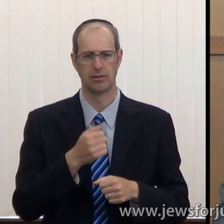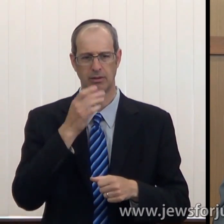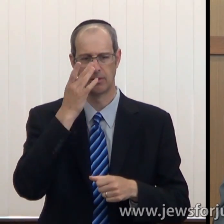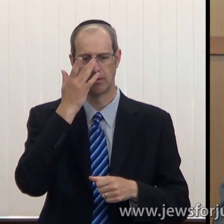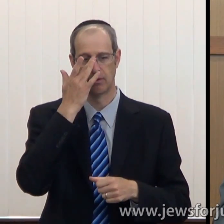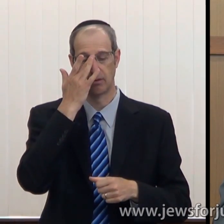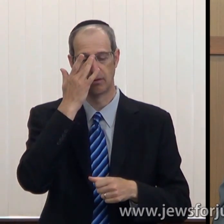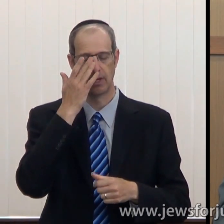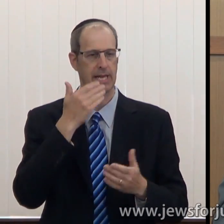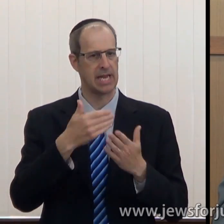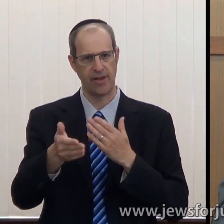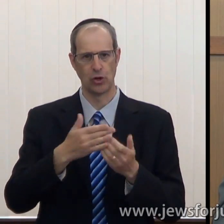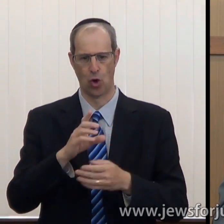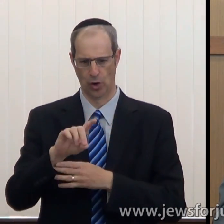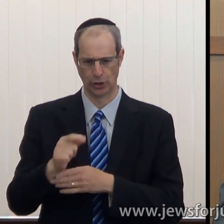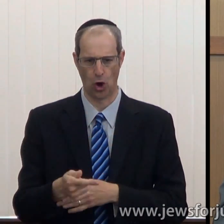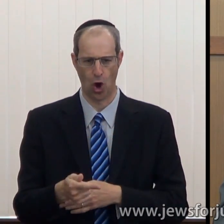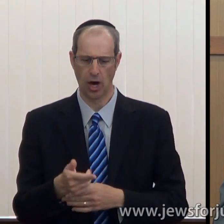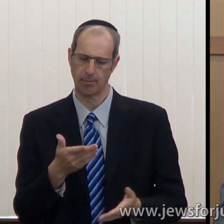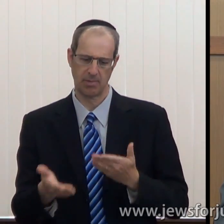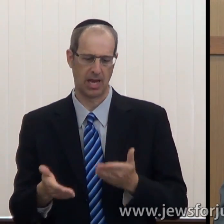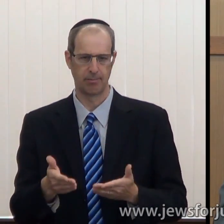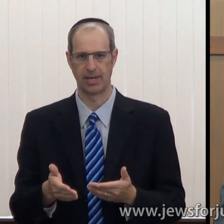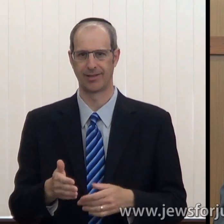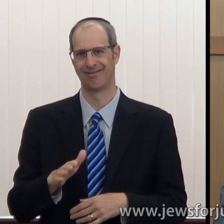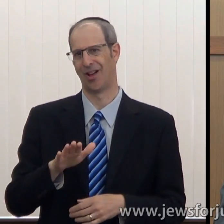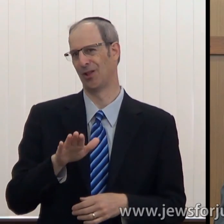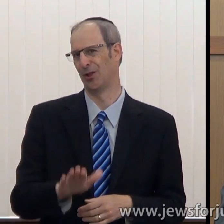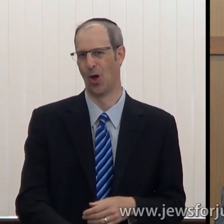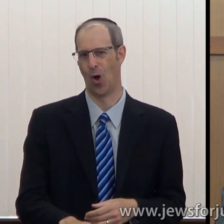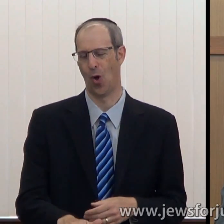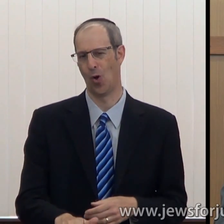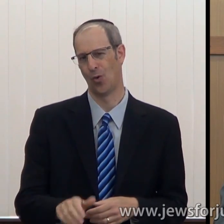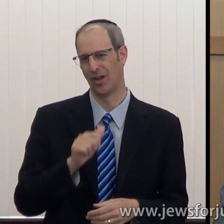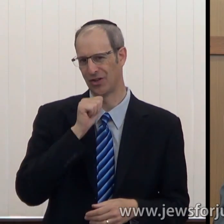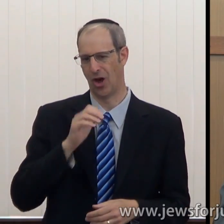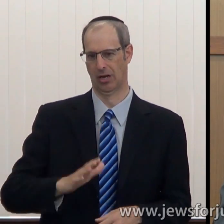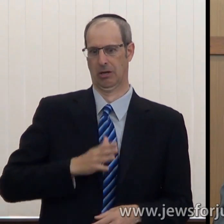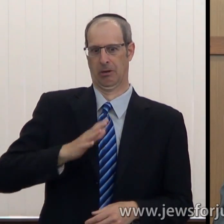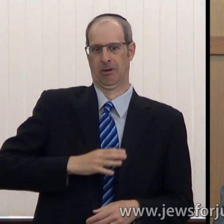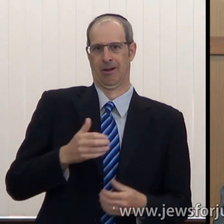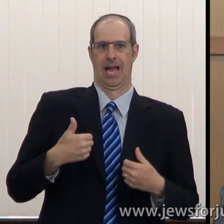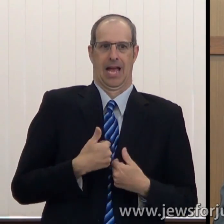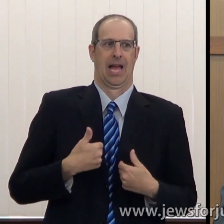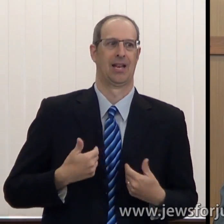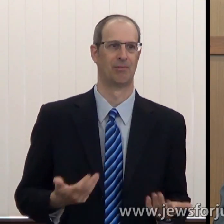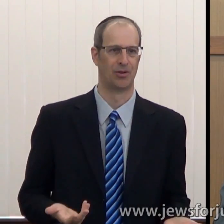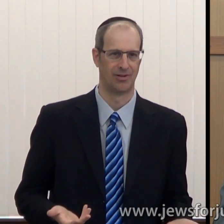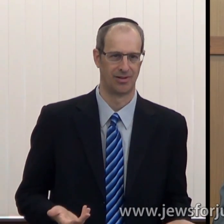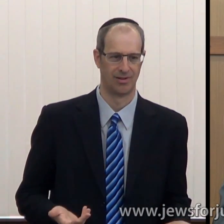even though a dog may not be as great as a lion,